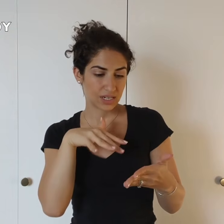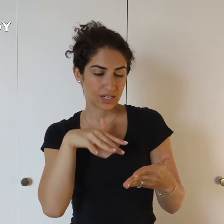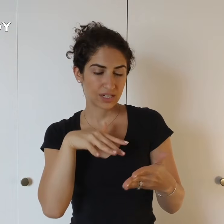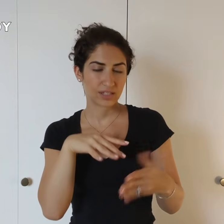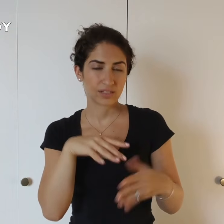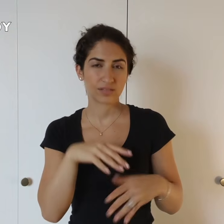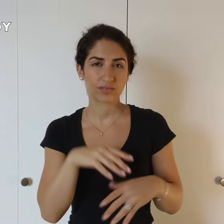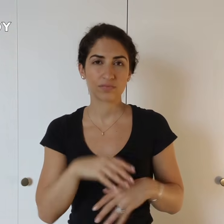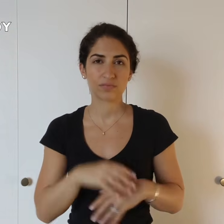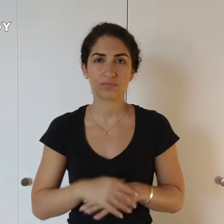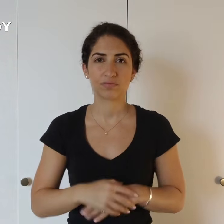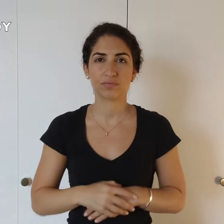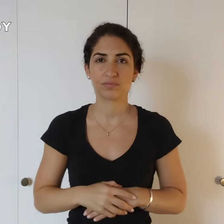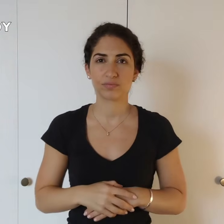Study.